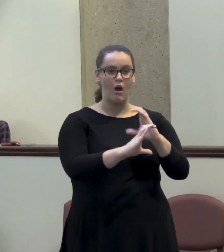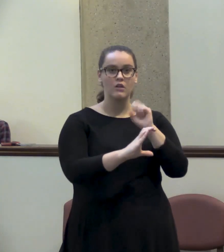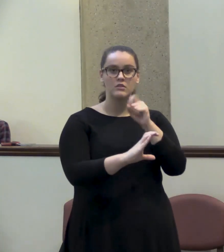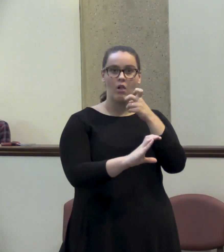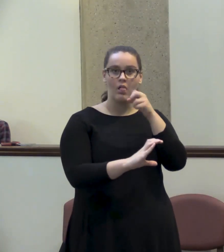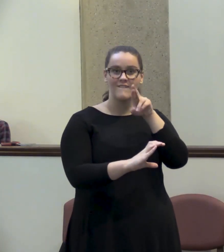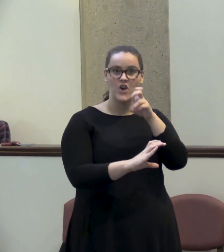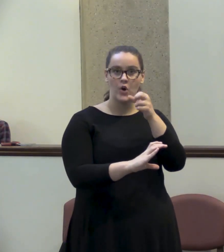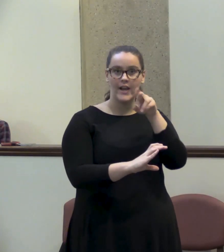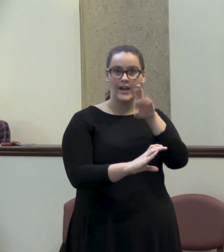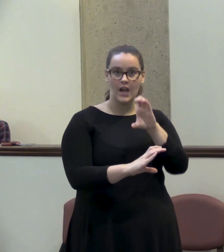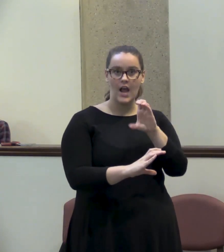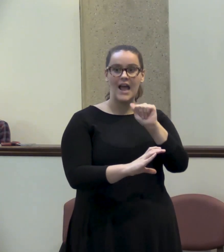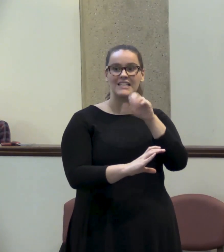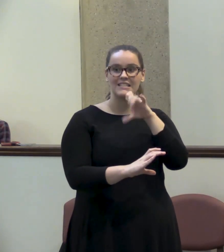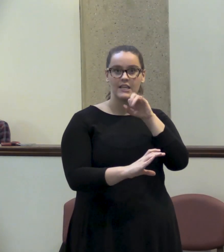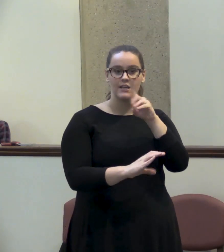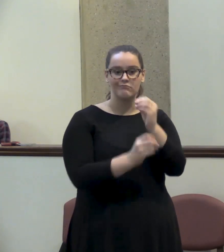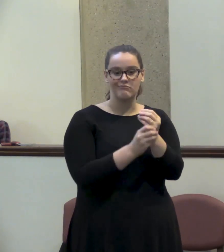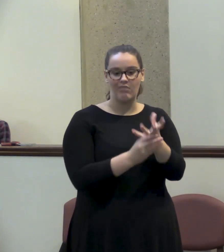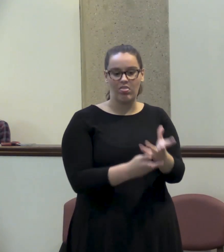chemical spill in the neighborhood.